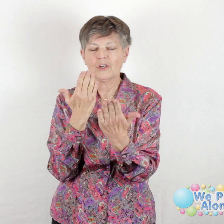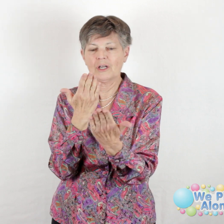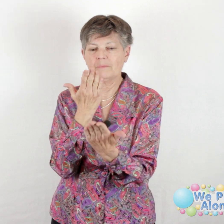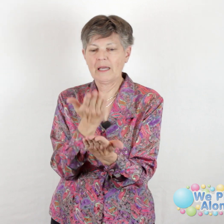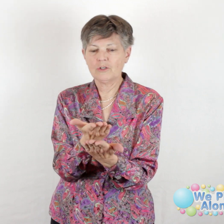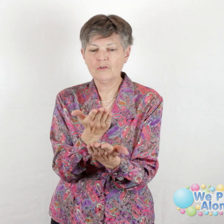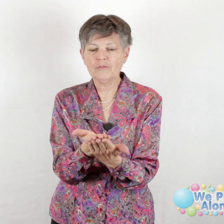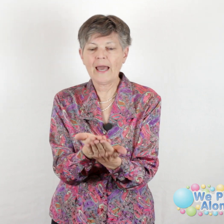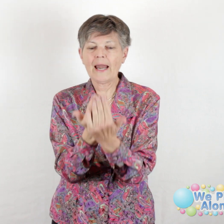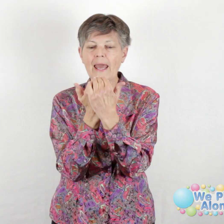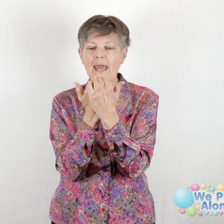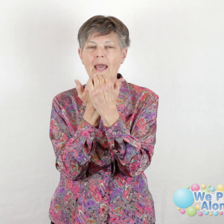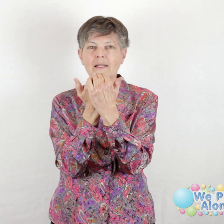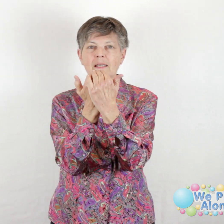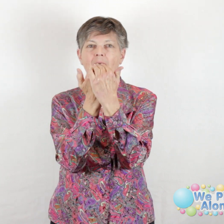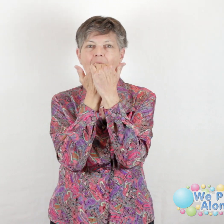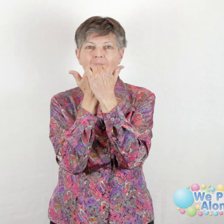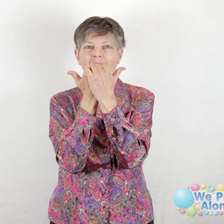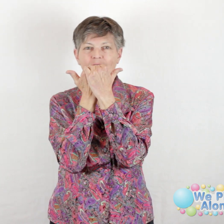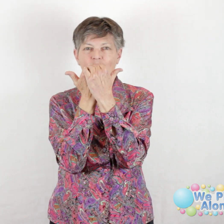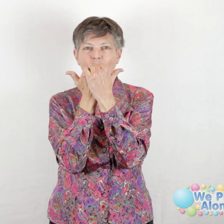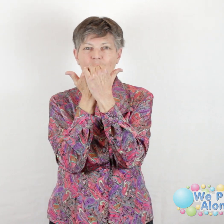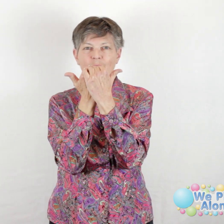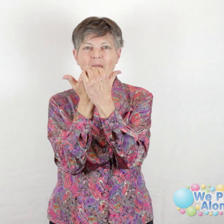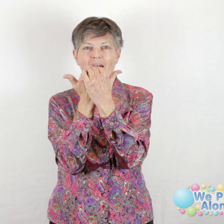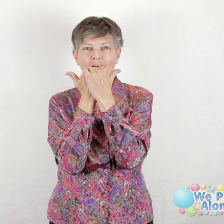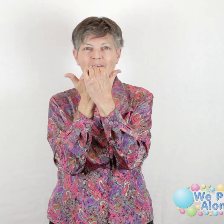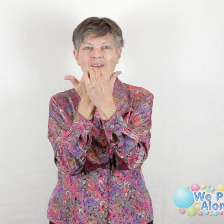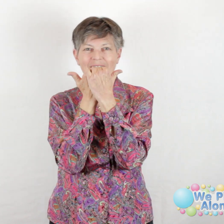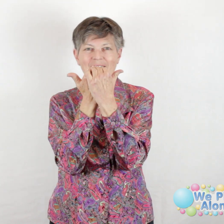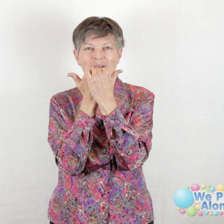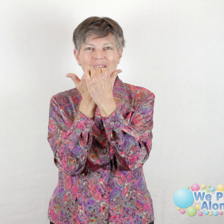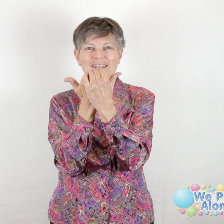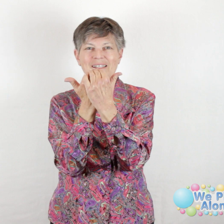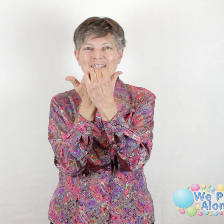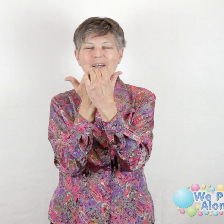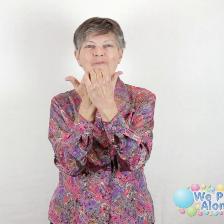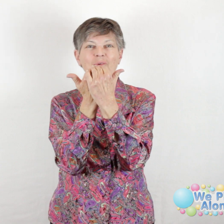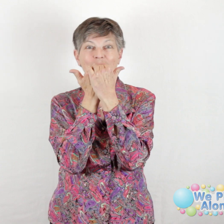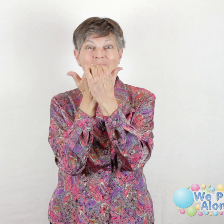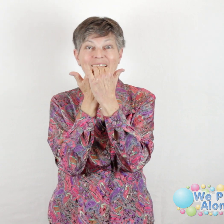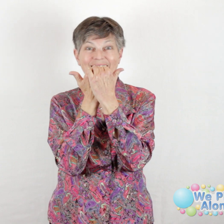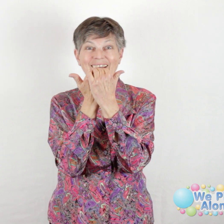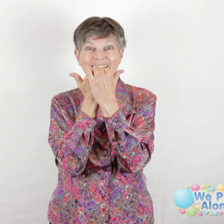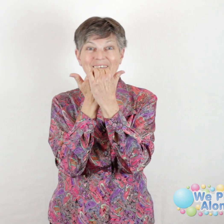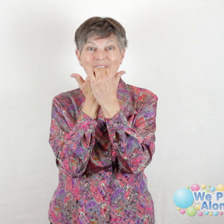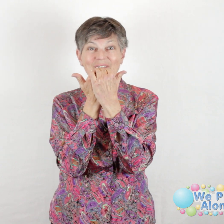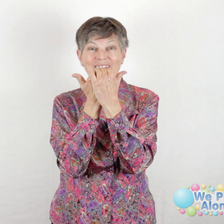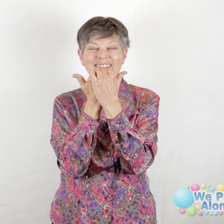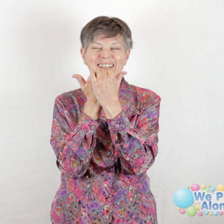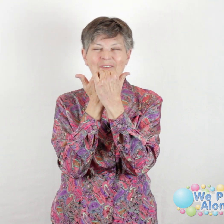you're going to make two flat hands and toward your mouth. This is a sign for picnic. That's kind of